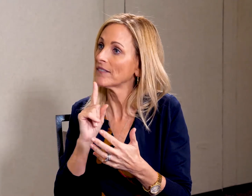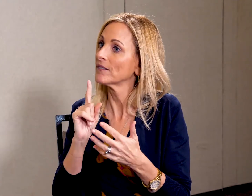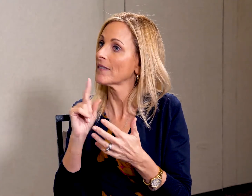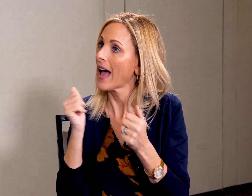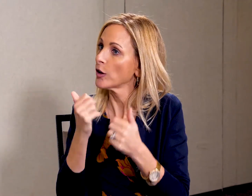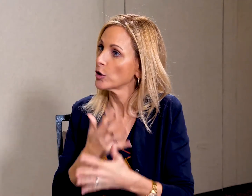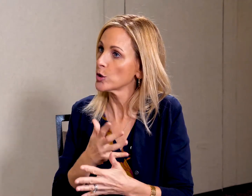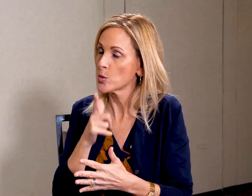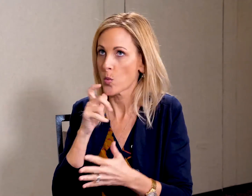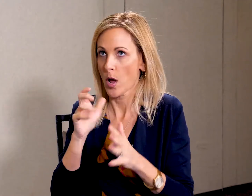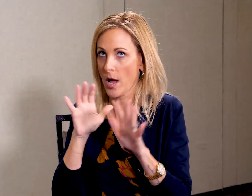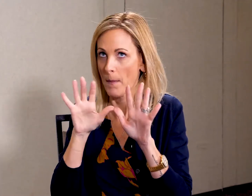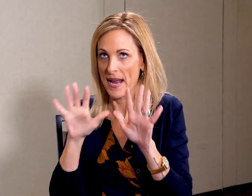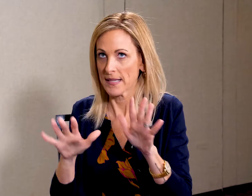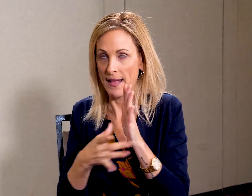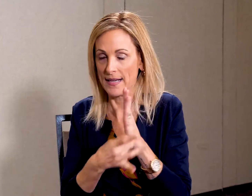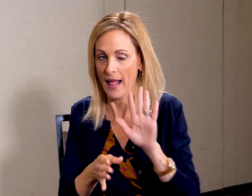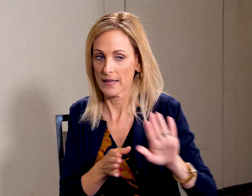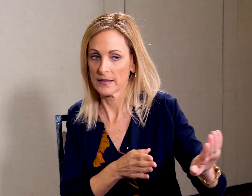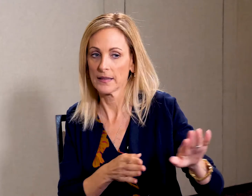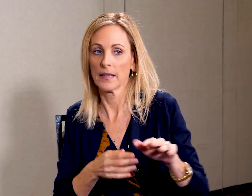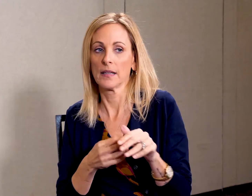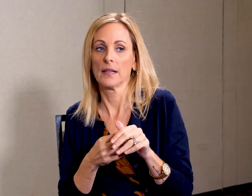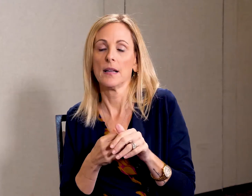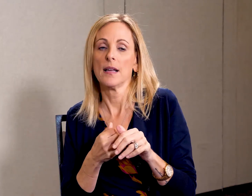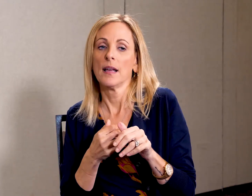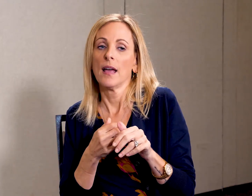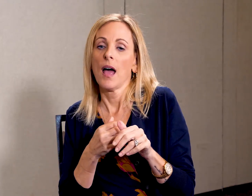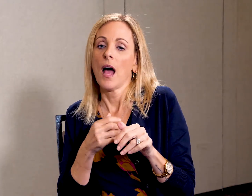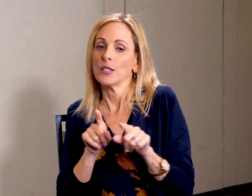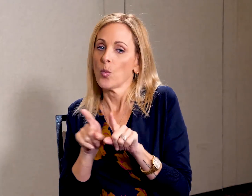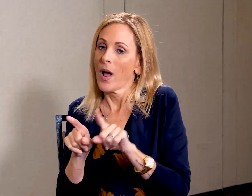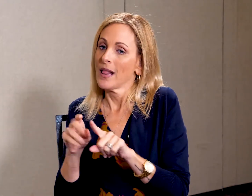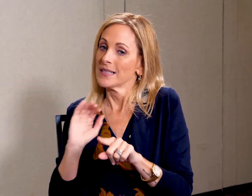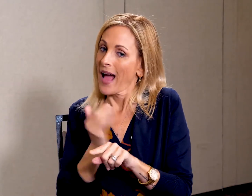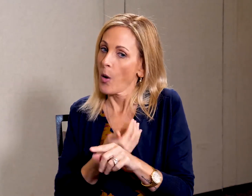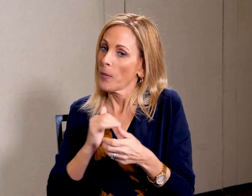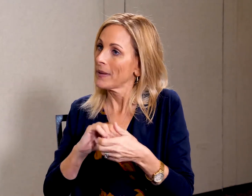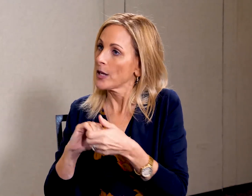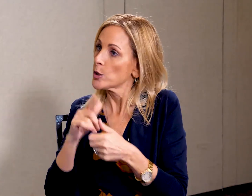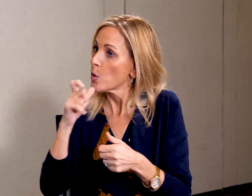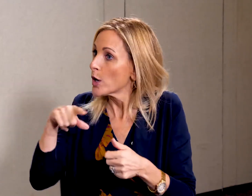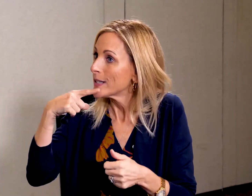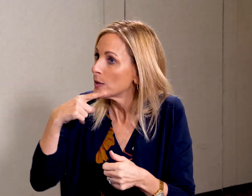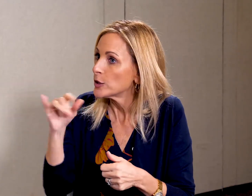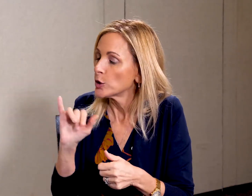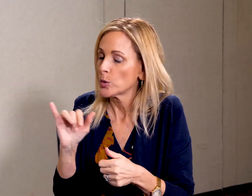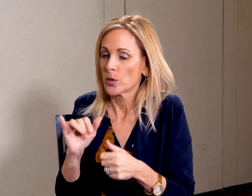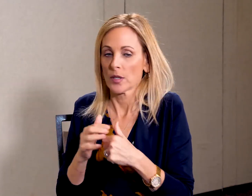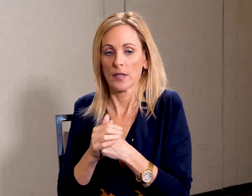people not only who are deaf actors, who are amazing and talented, but as well as our peers who are hearing, who have